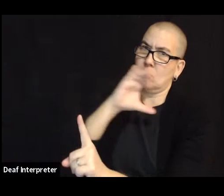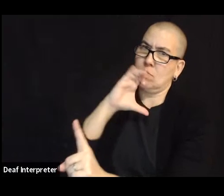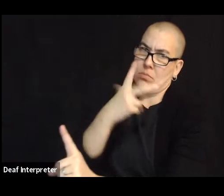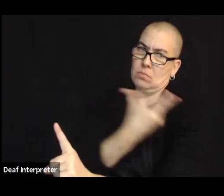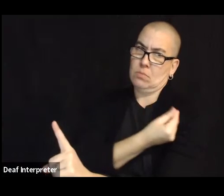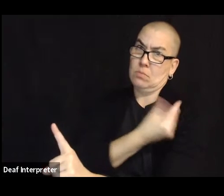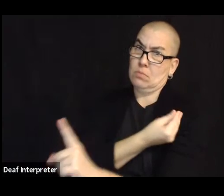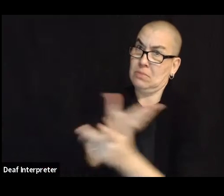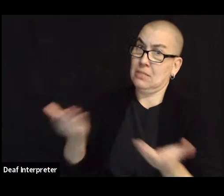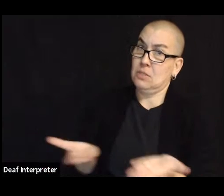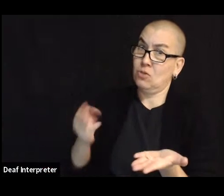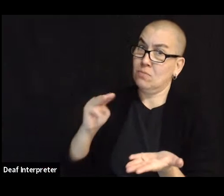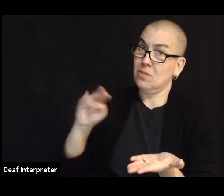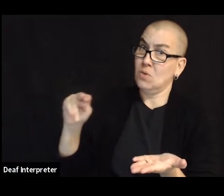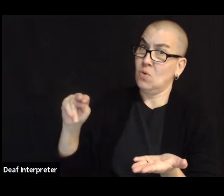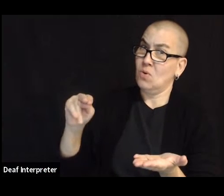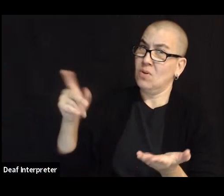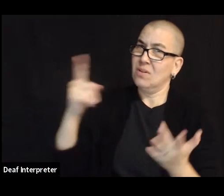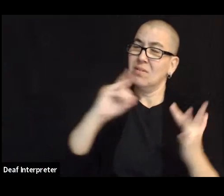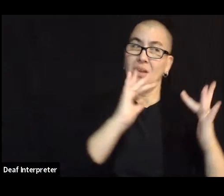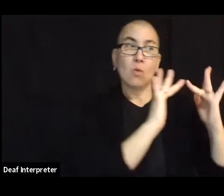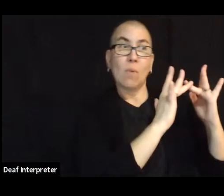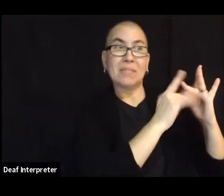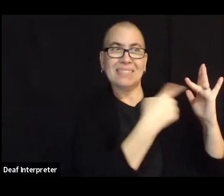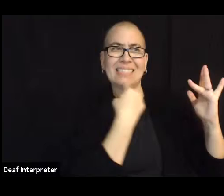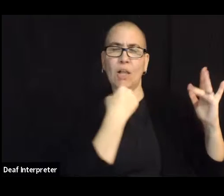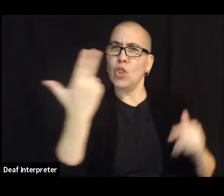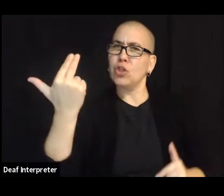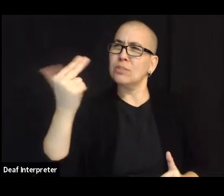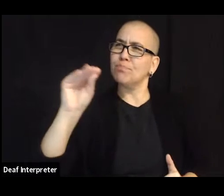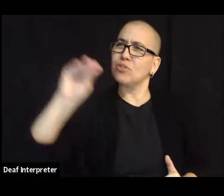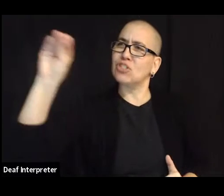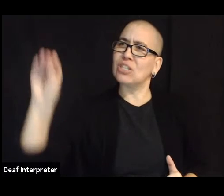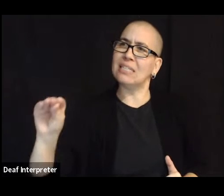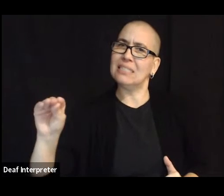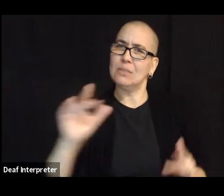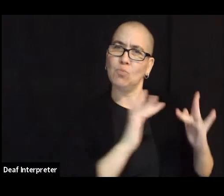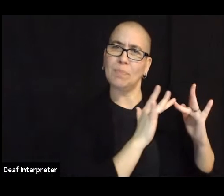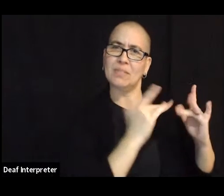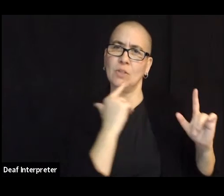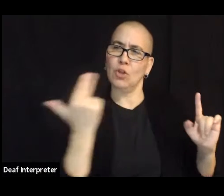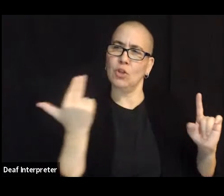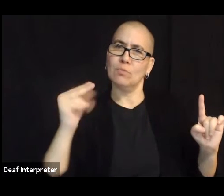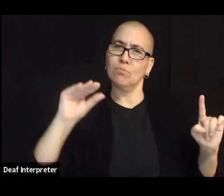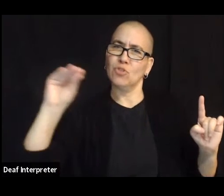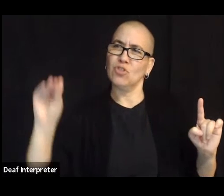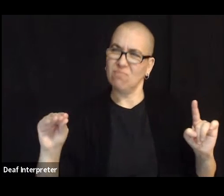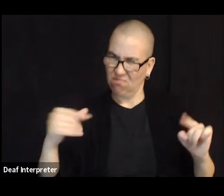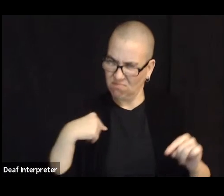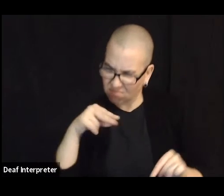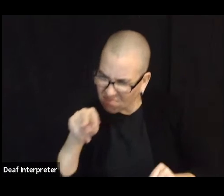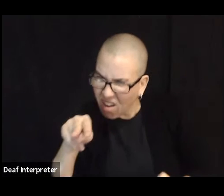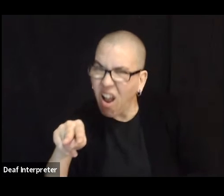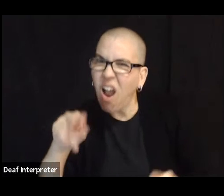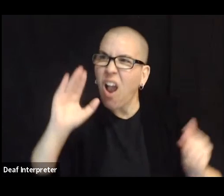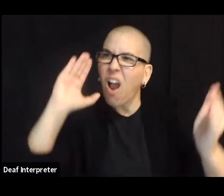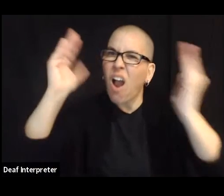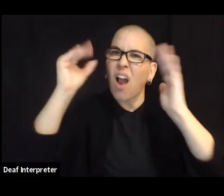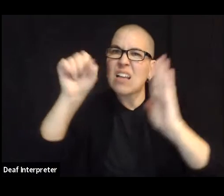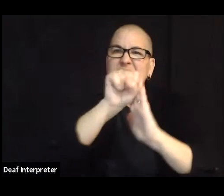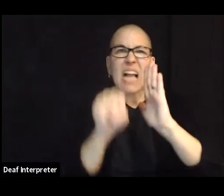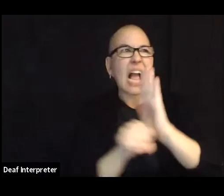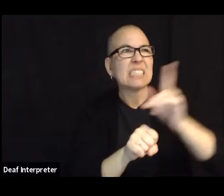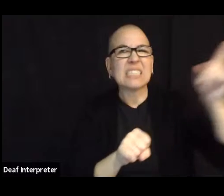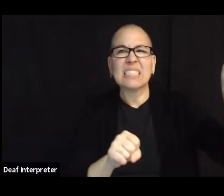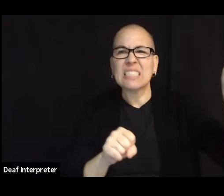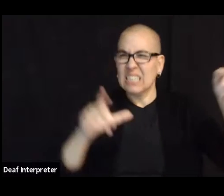of vaccinations have been senior citizens. Just comparing that to other states, clearly, obviously, every state is different, but looking at Florida,